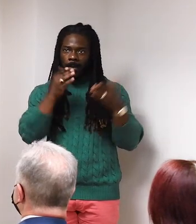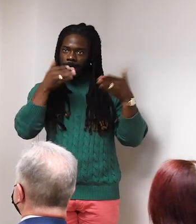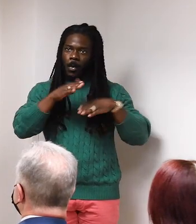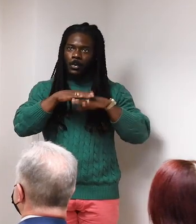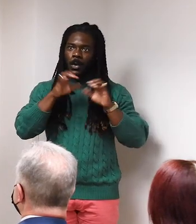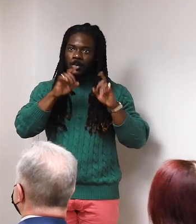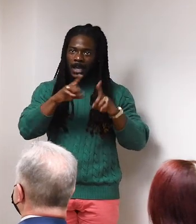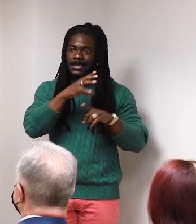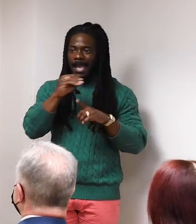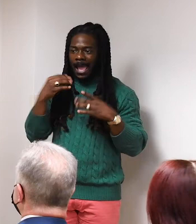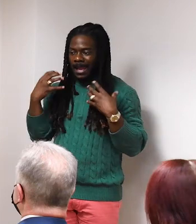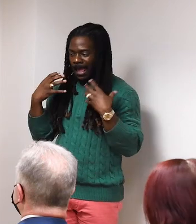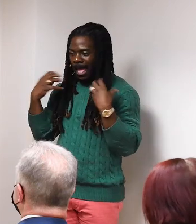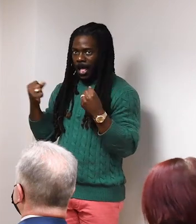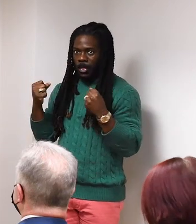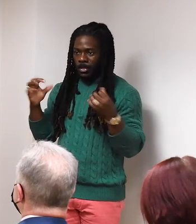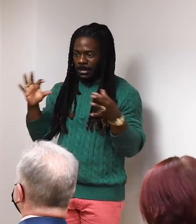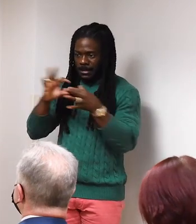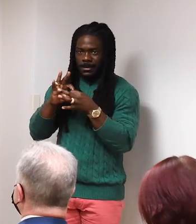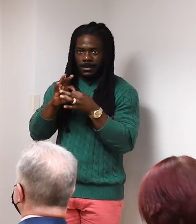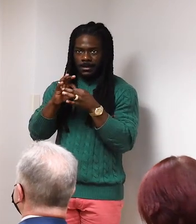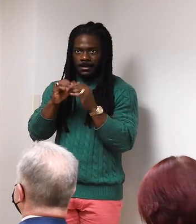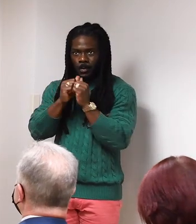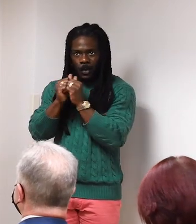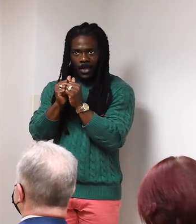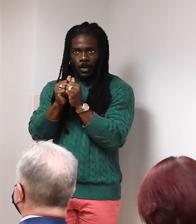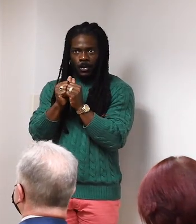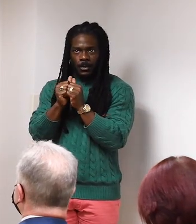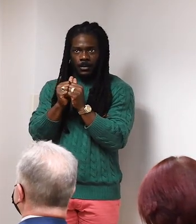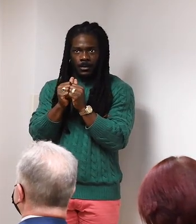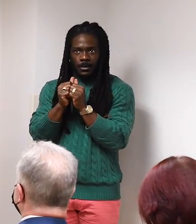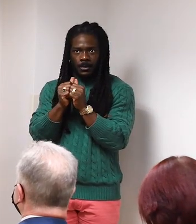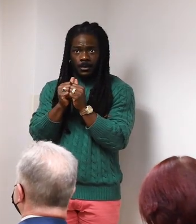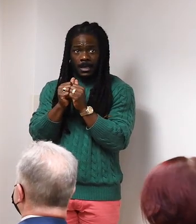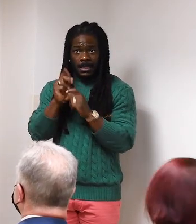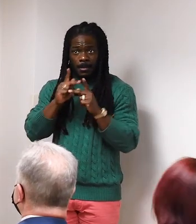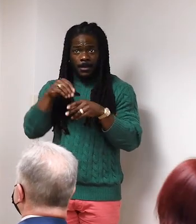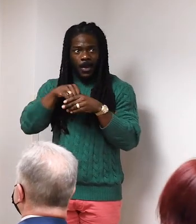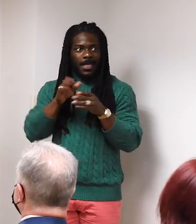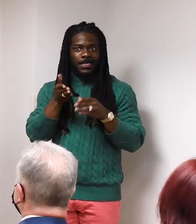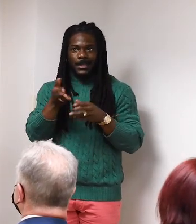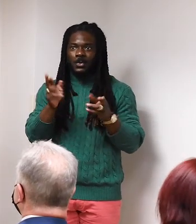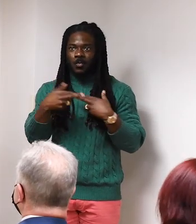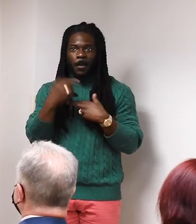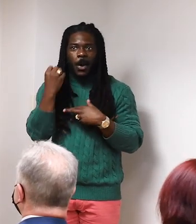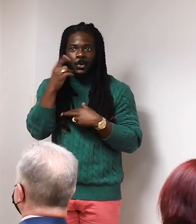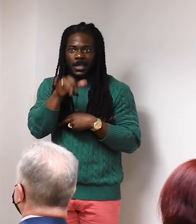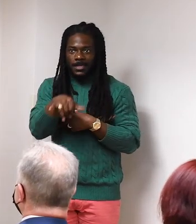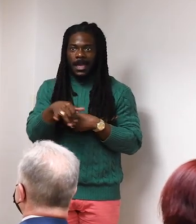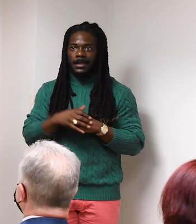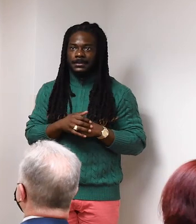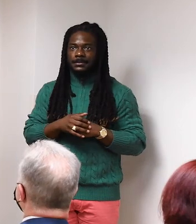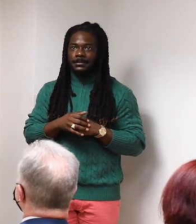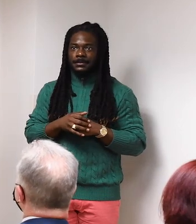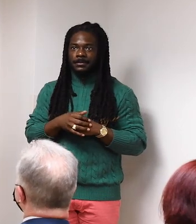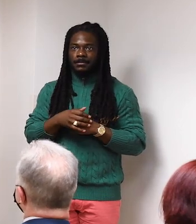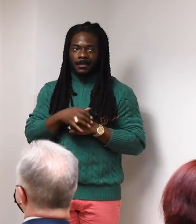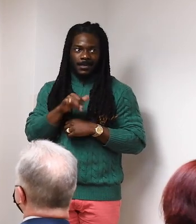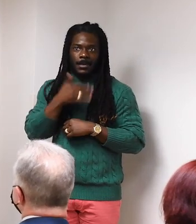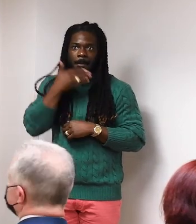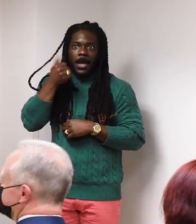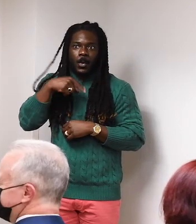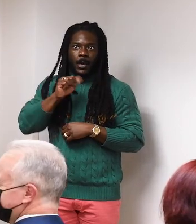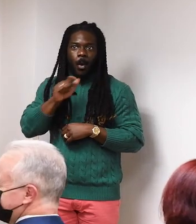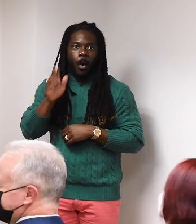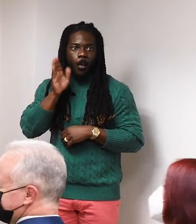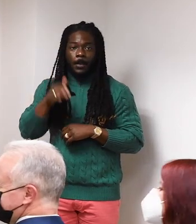and health as really being linked together inextricably, and people in this room understand that, the better we're all going to be. So thank